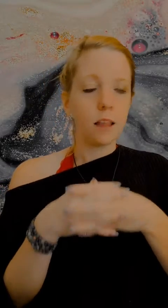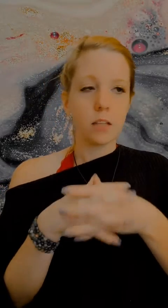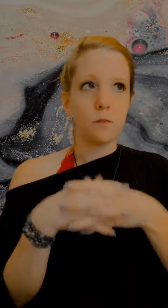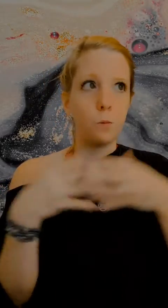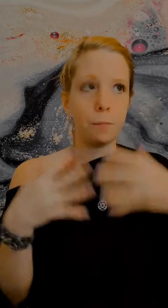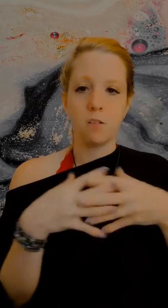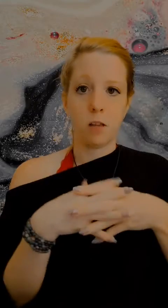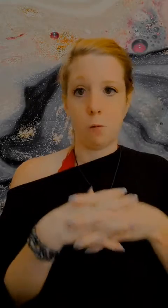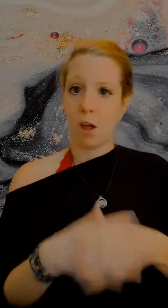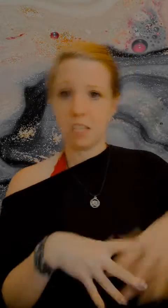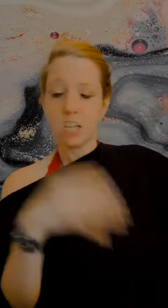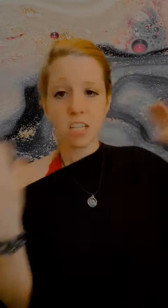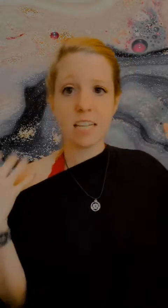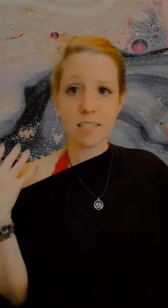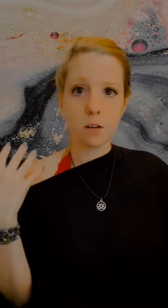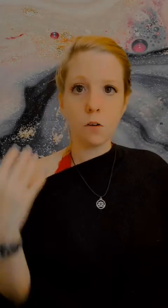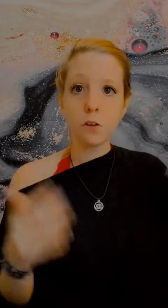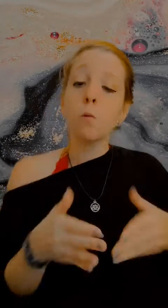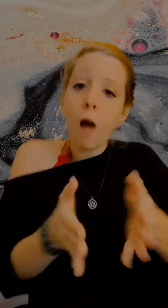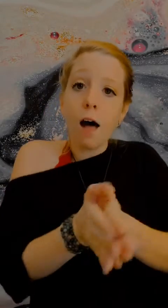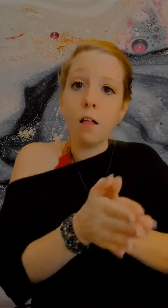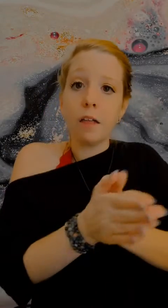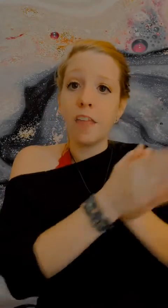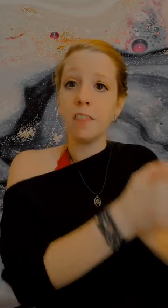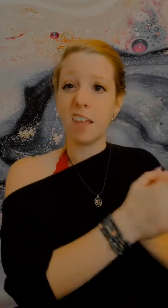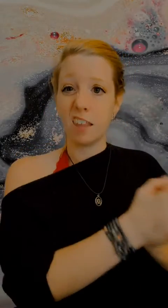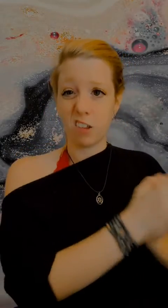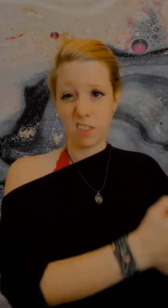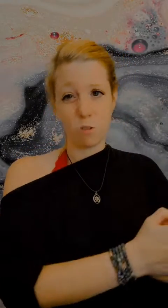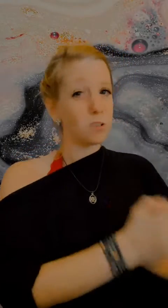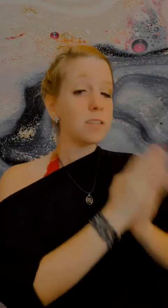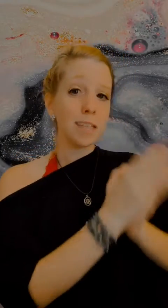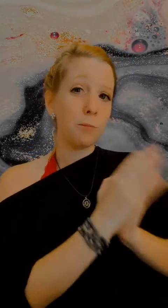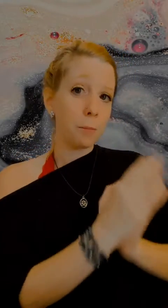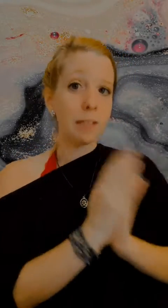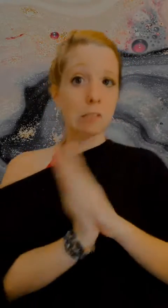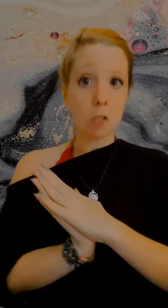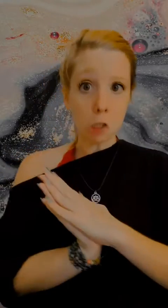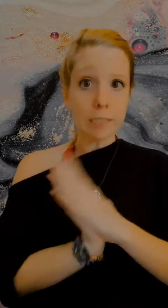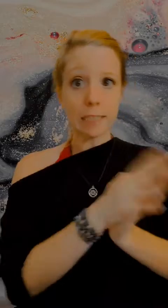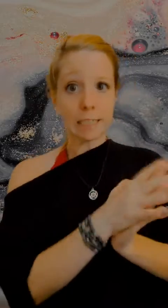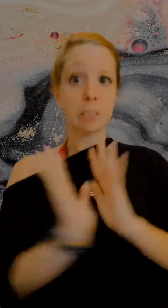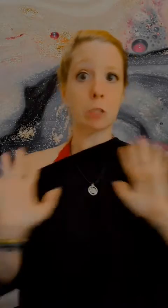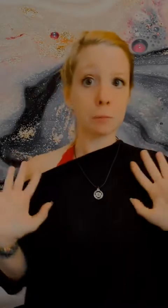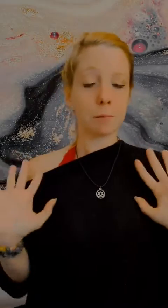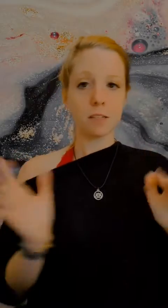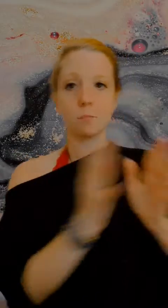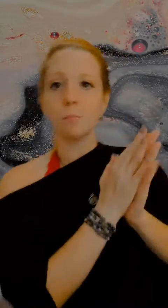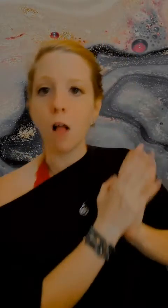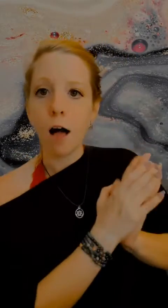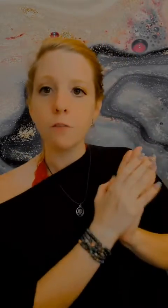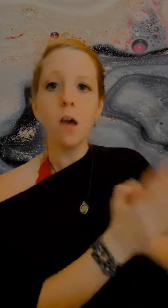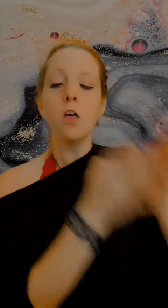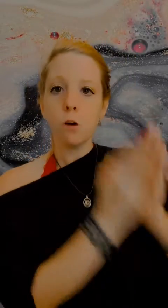lots of women who are like, well, he just needs to get over it. Well, and then those are the same women. Sorry, guys, I know I'm going to piss some people off. Those